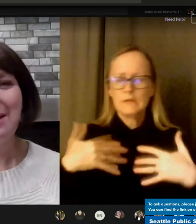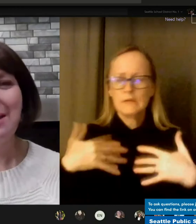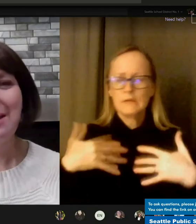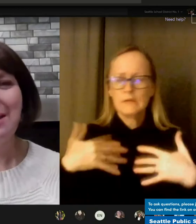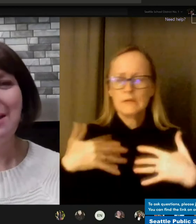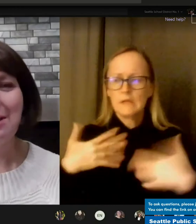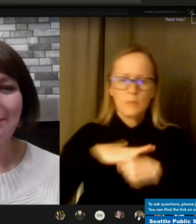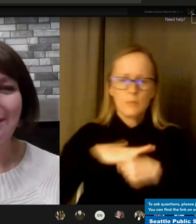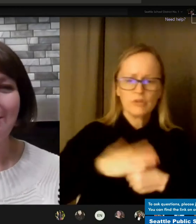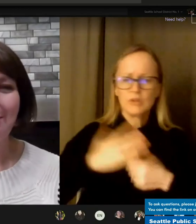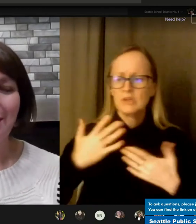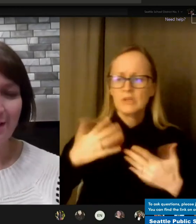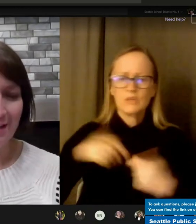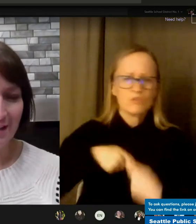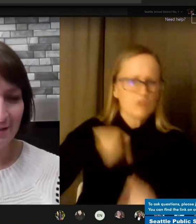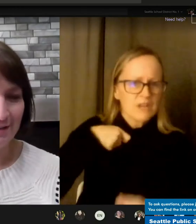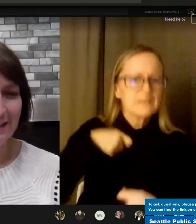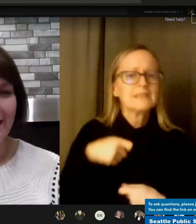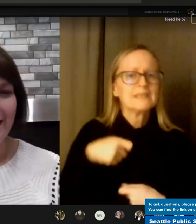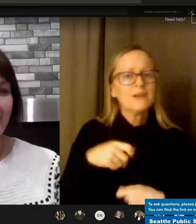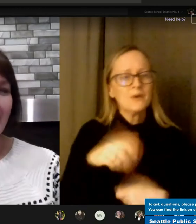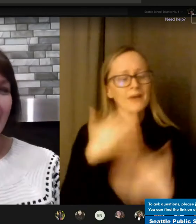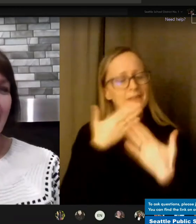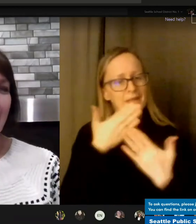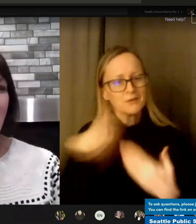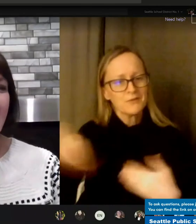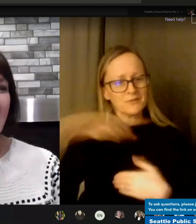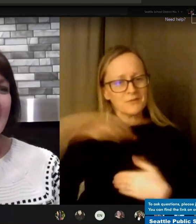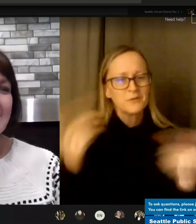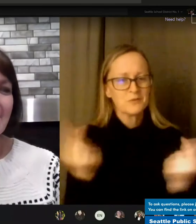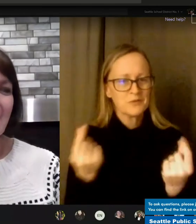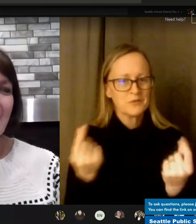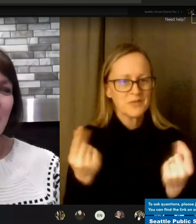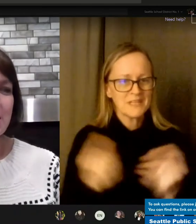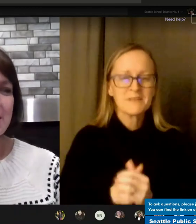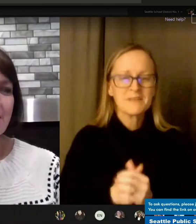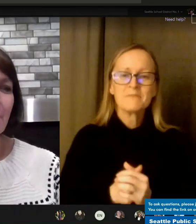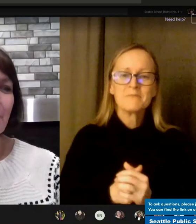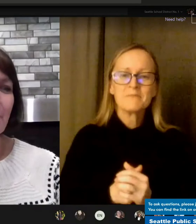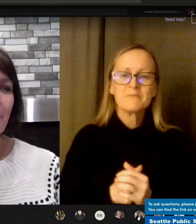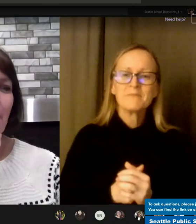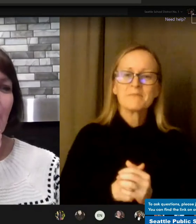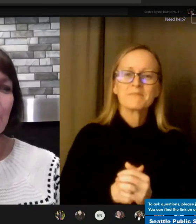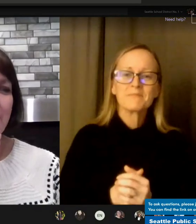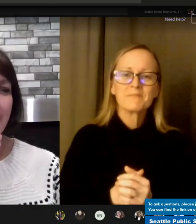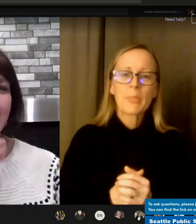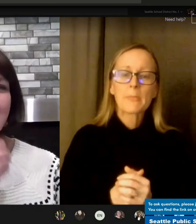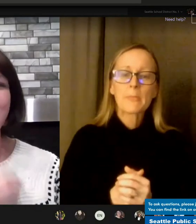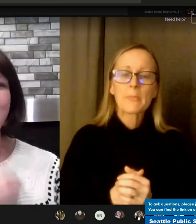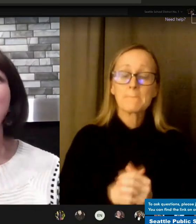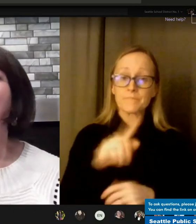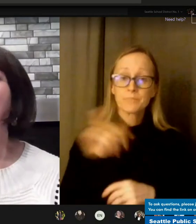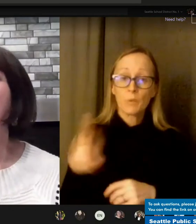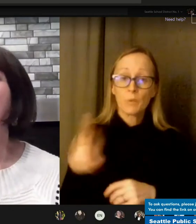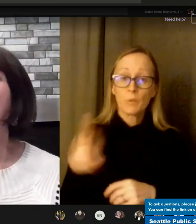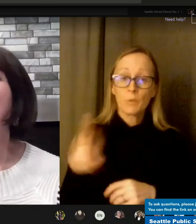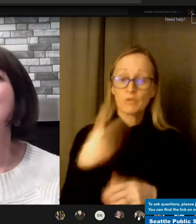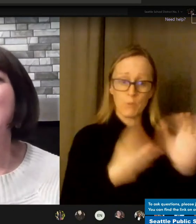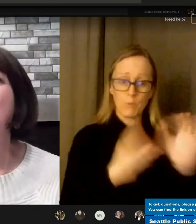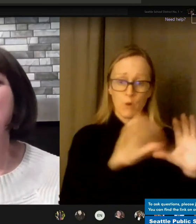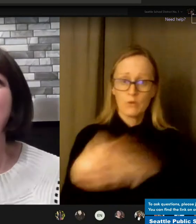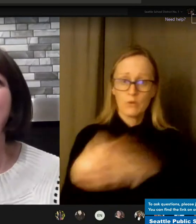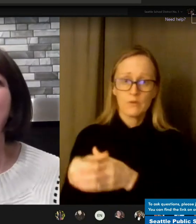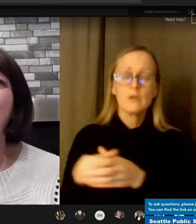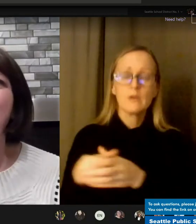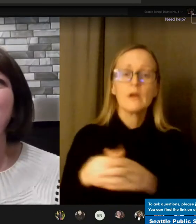you for everything you're doing. I guess a question for both is, I know that there's some interest